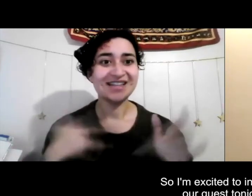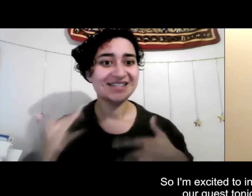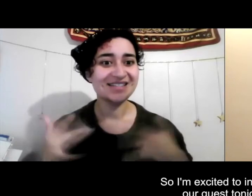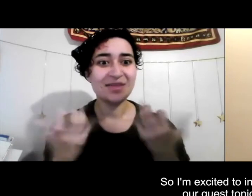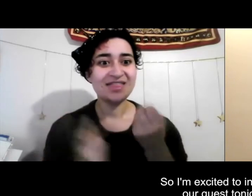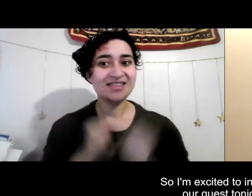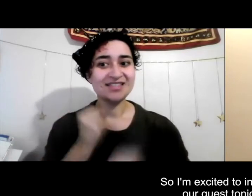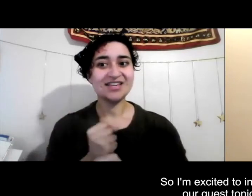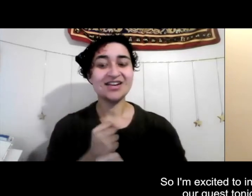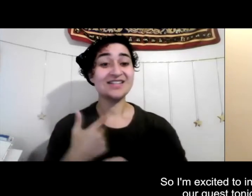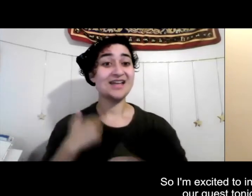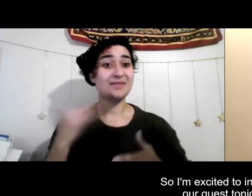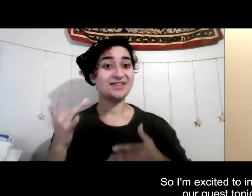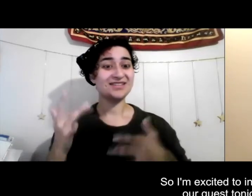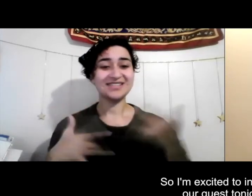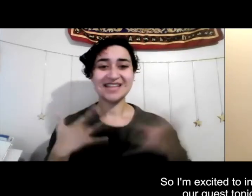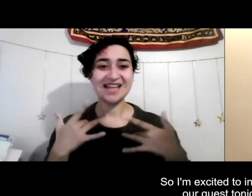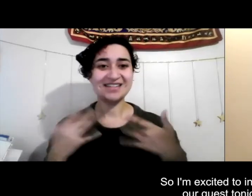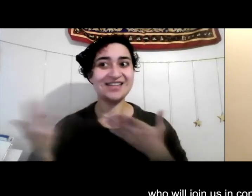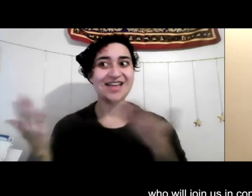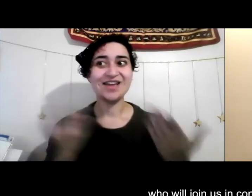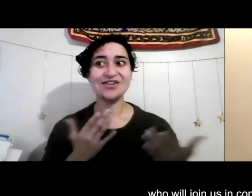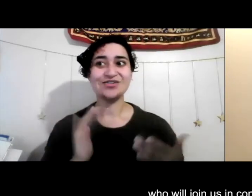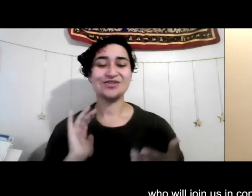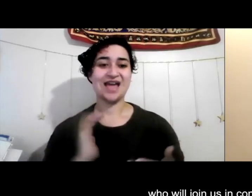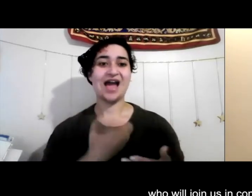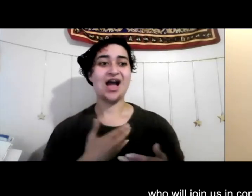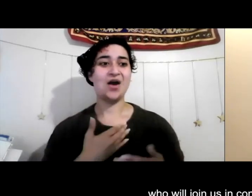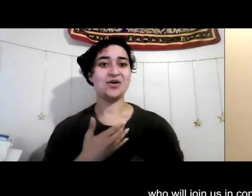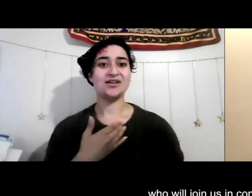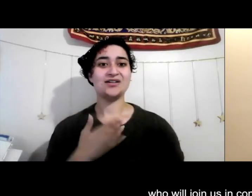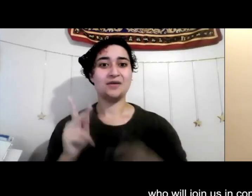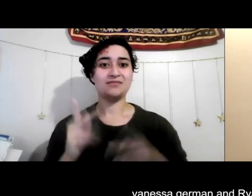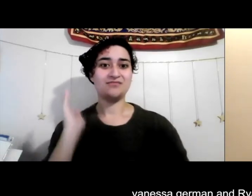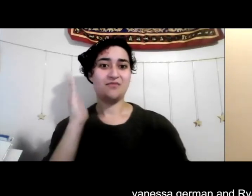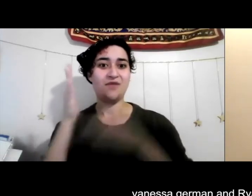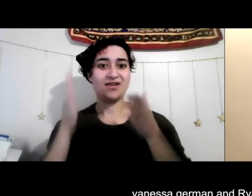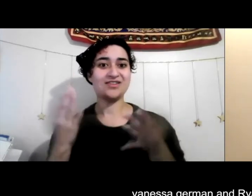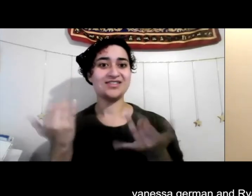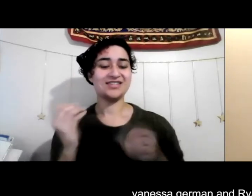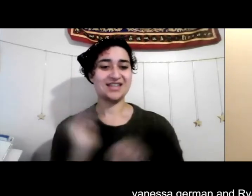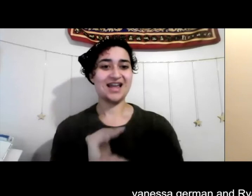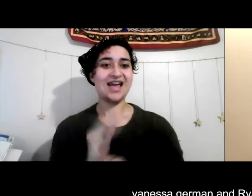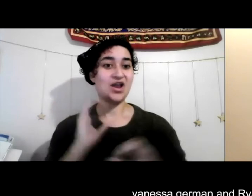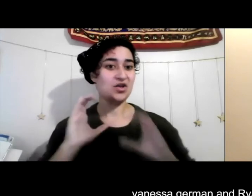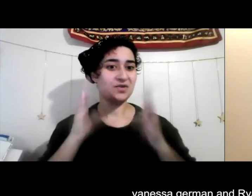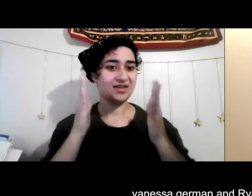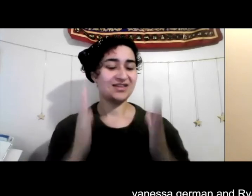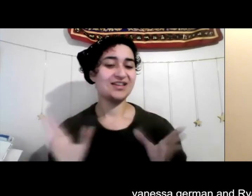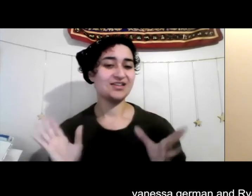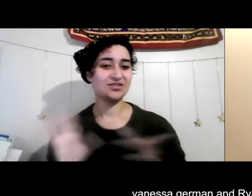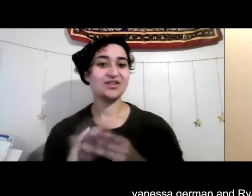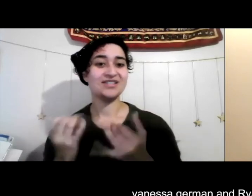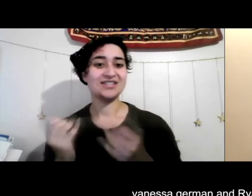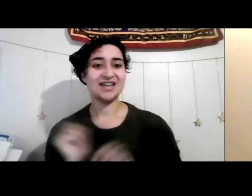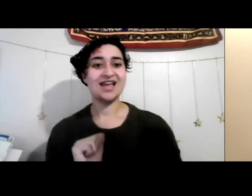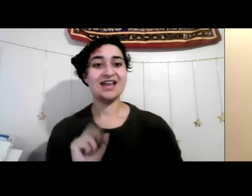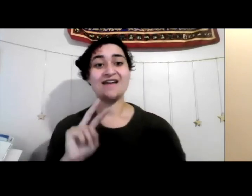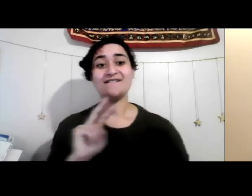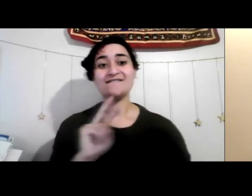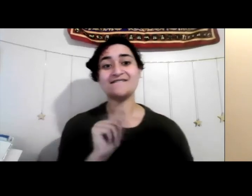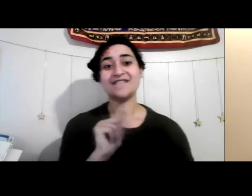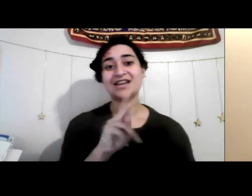introduce our guests tonight, who will join us in conversation, Vanessa German and Ryan